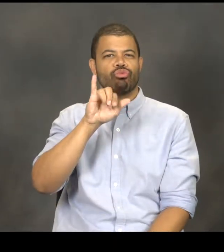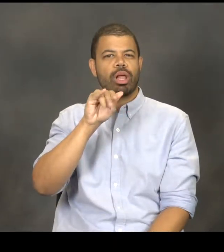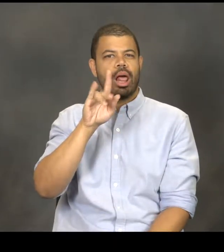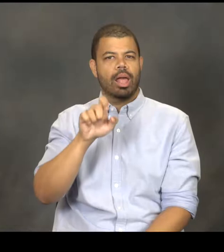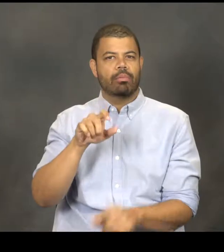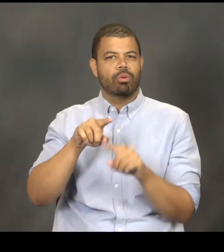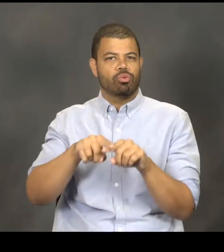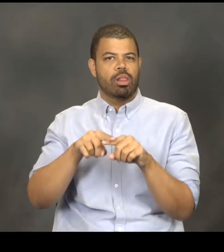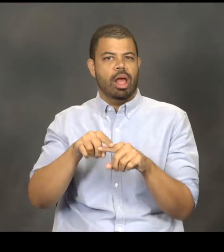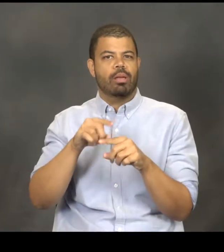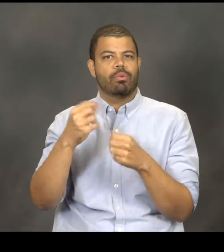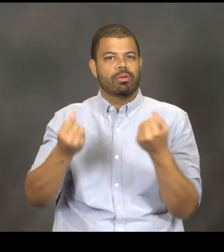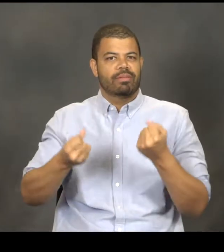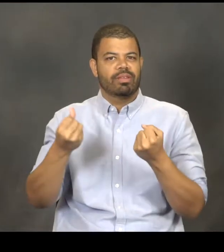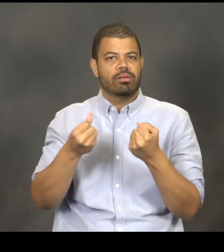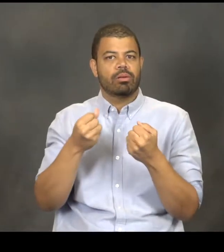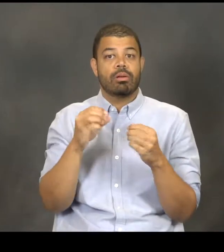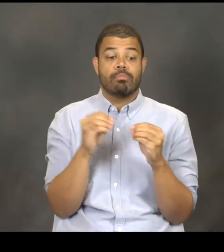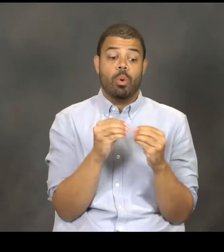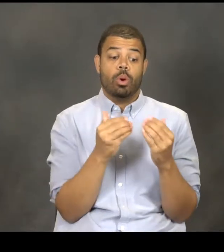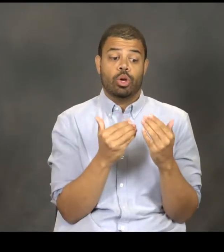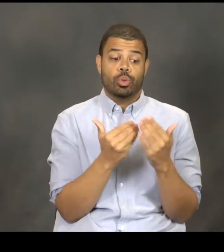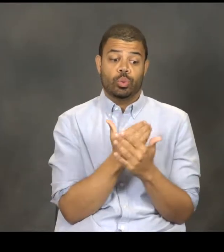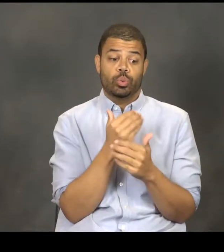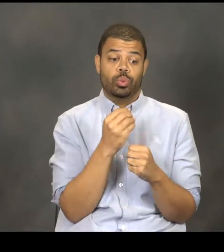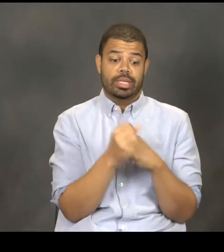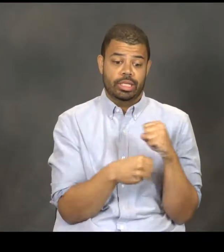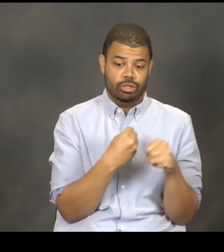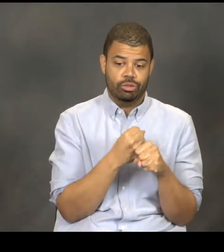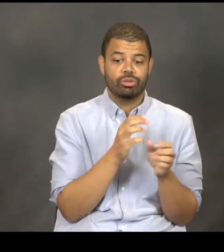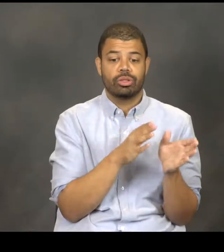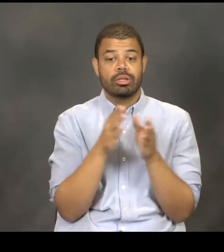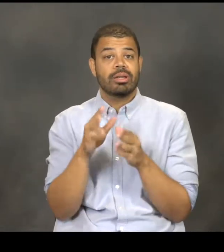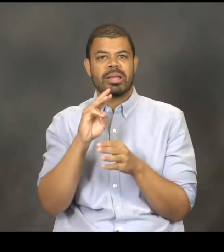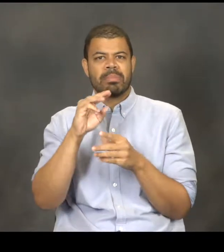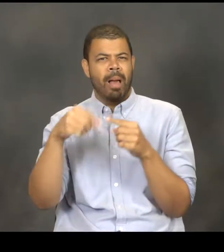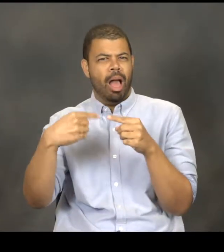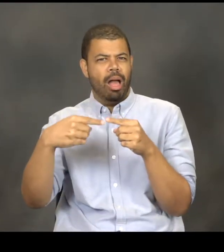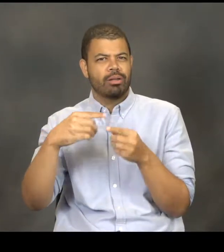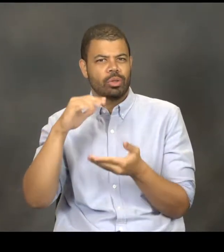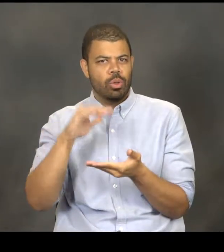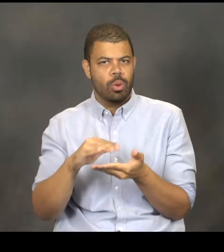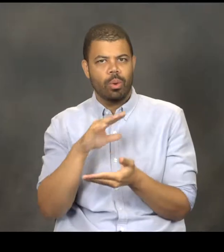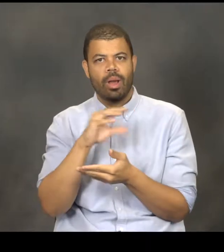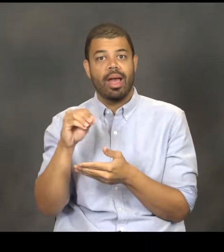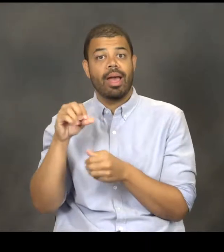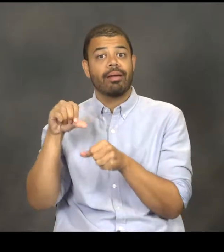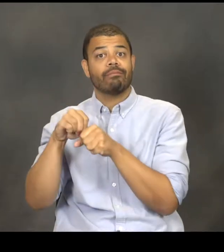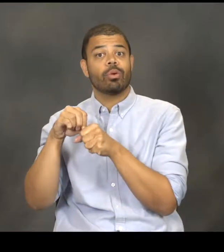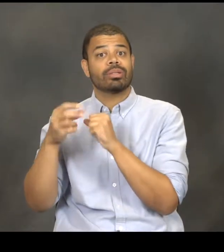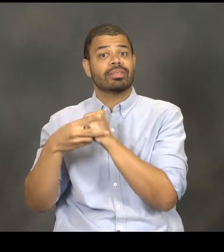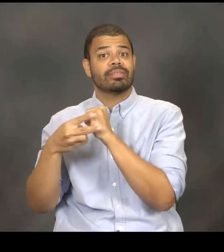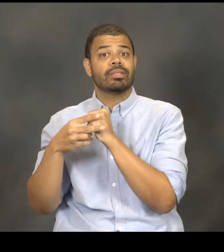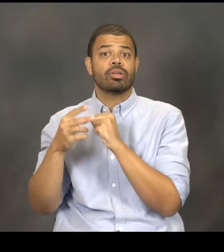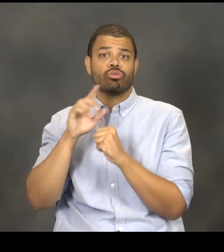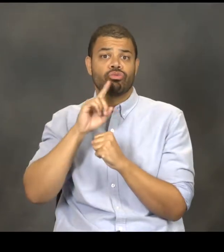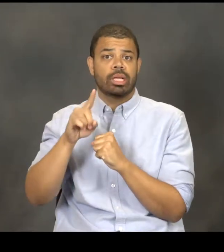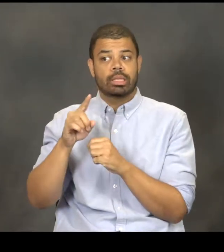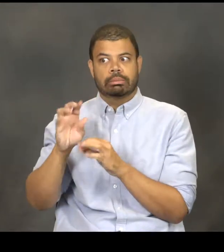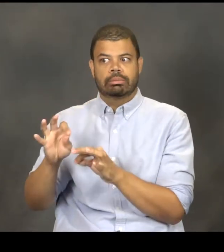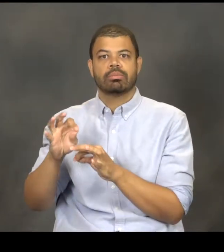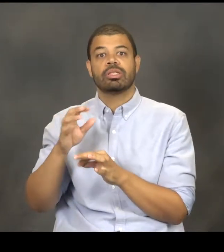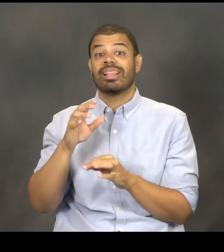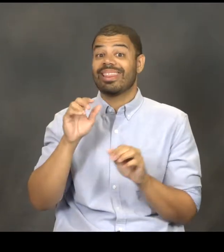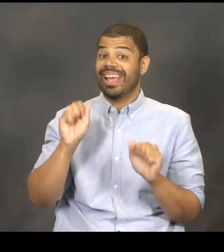that's newer in year, lower in miles, and higher in fuel efficiency. Folks can expect to spend anywhere from like $9,000 to